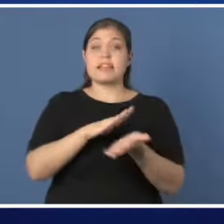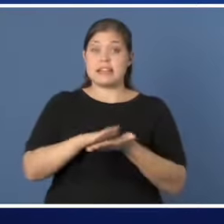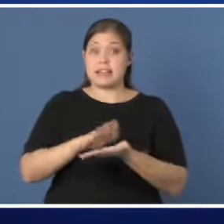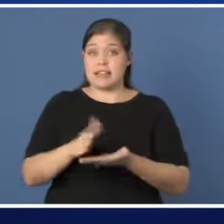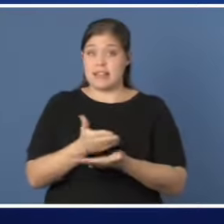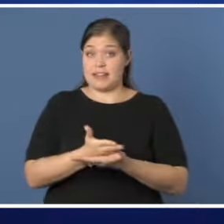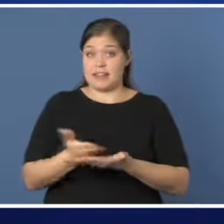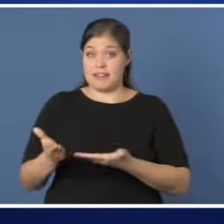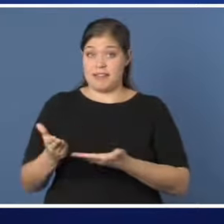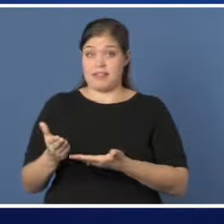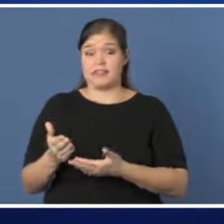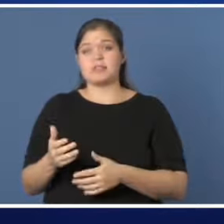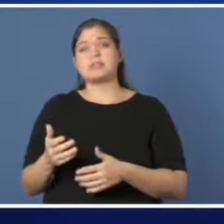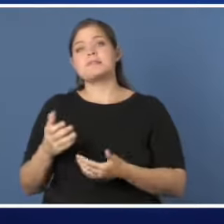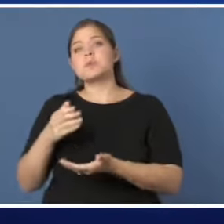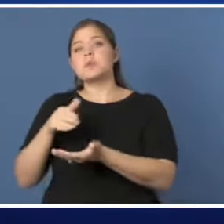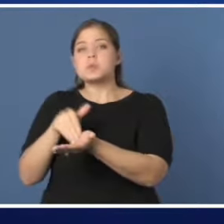cleaning agent,